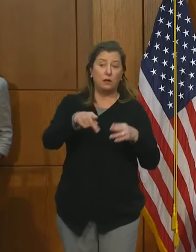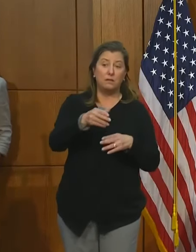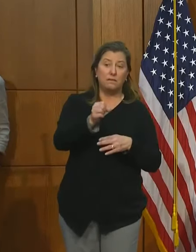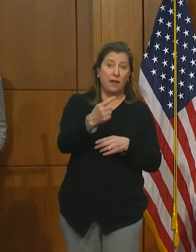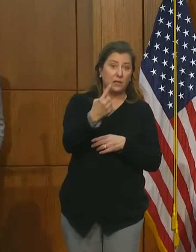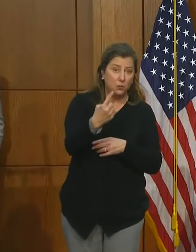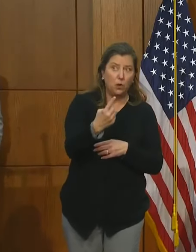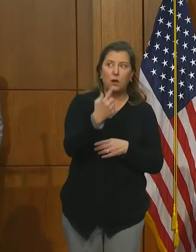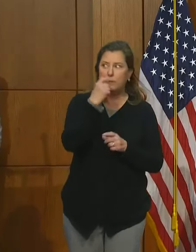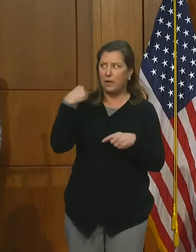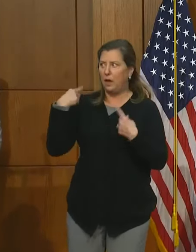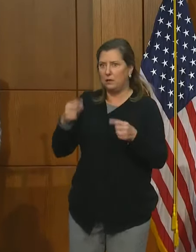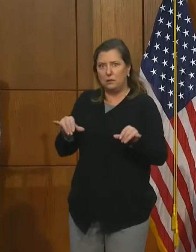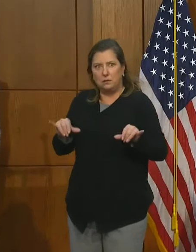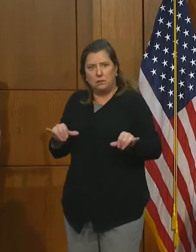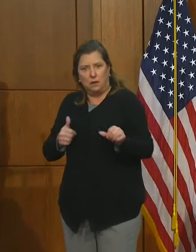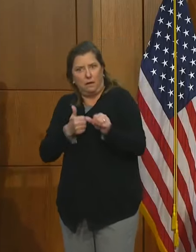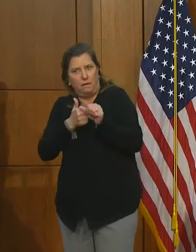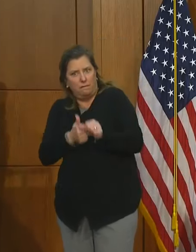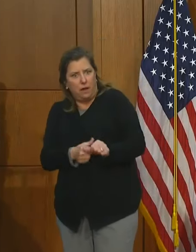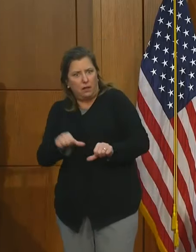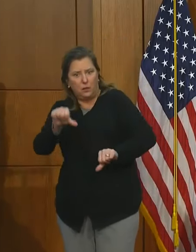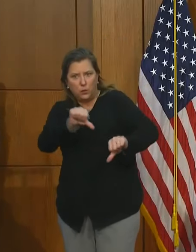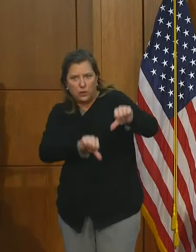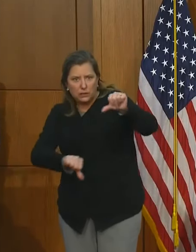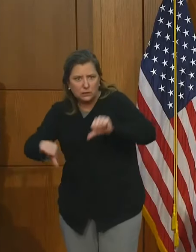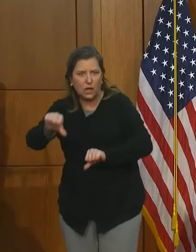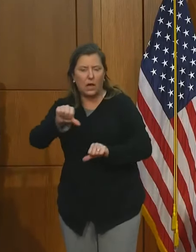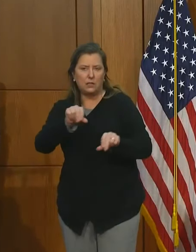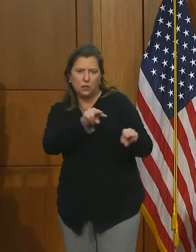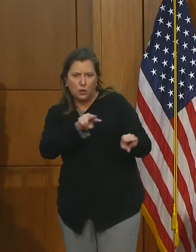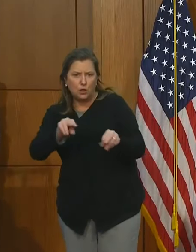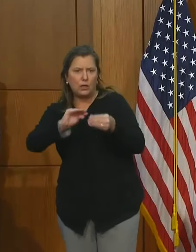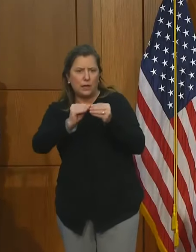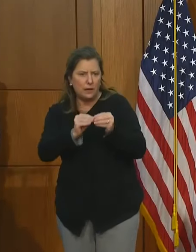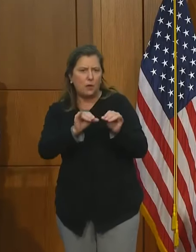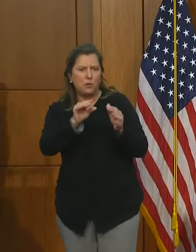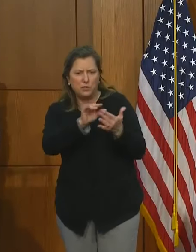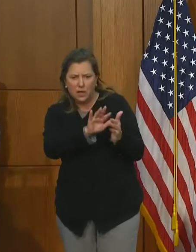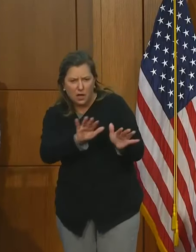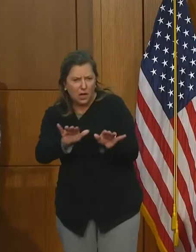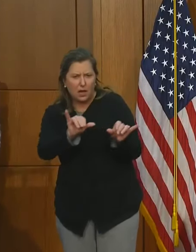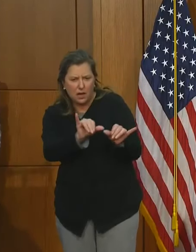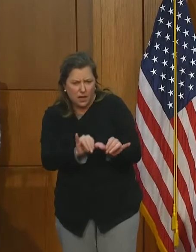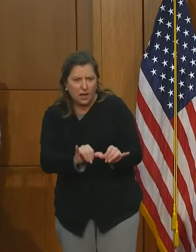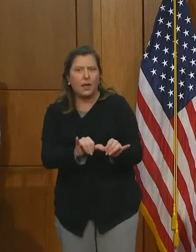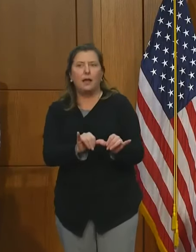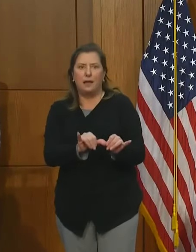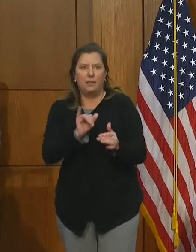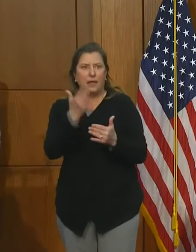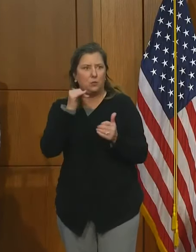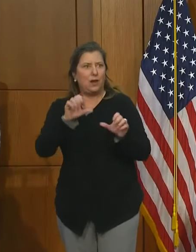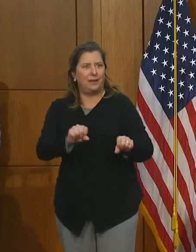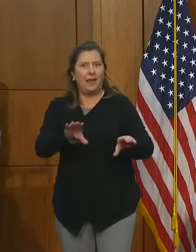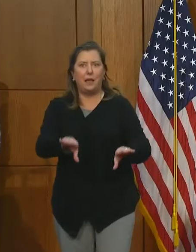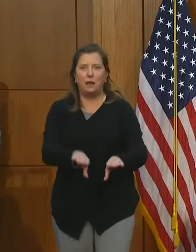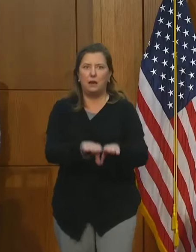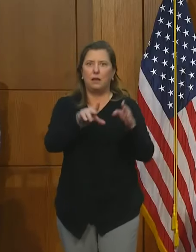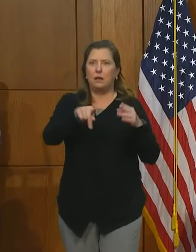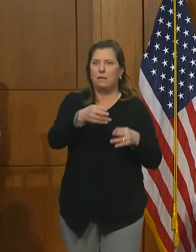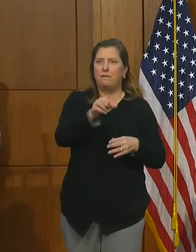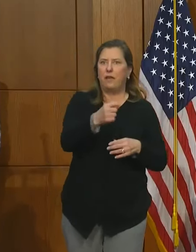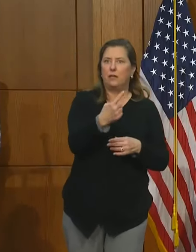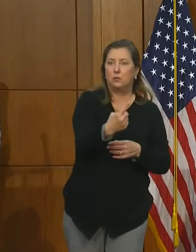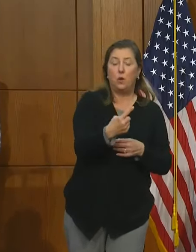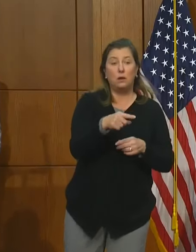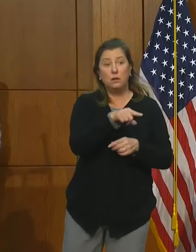been following the science. We've been following the data. A lot of that, those guidelines have come from